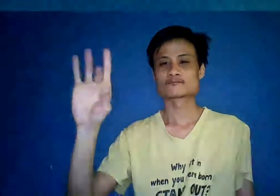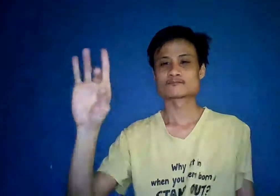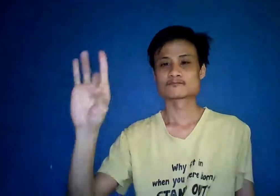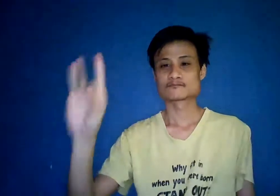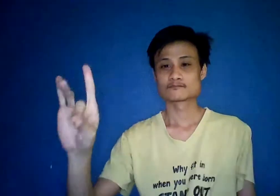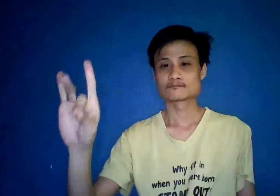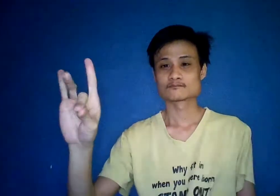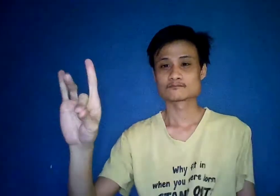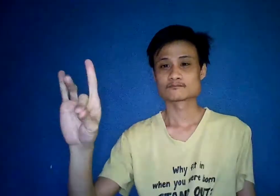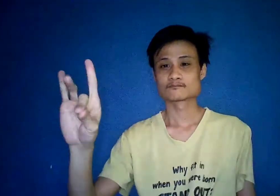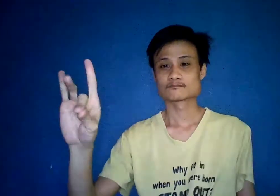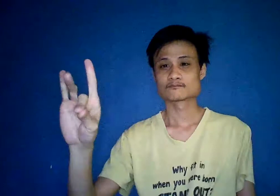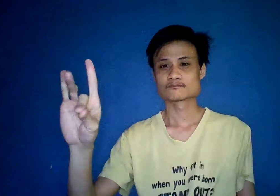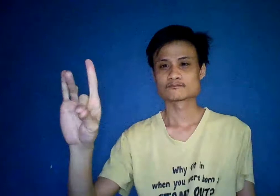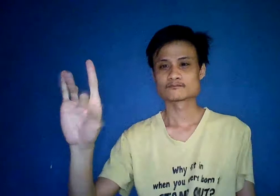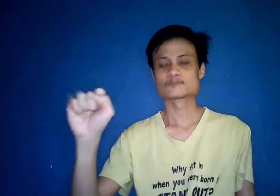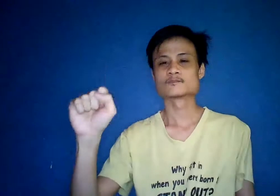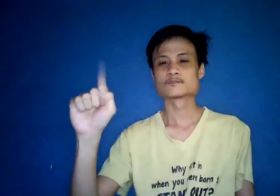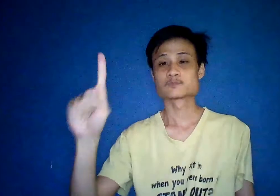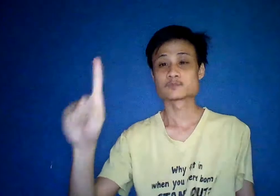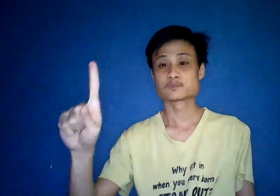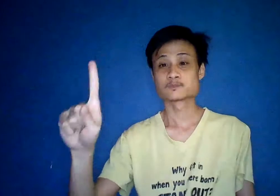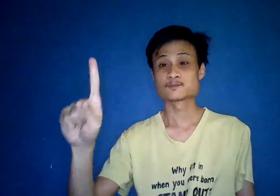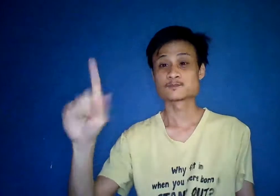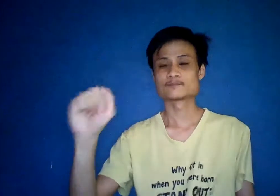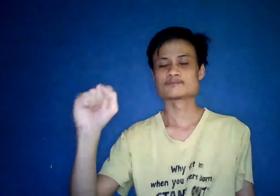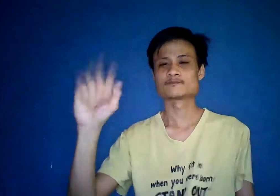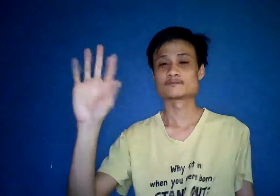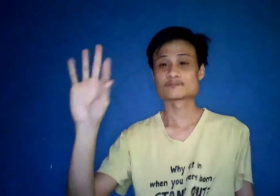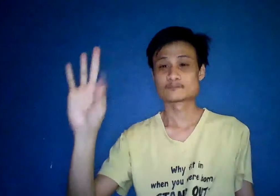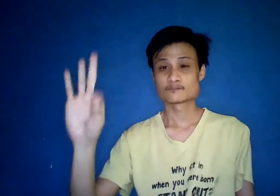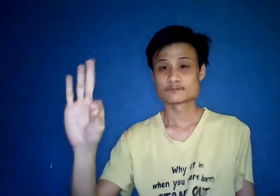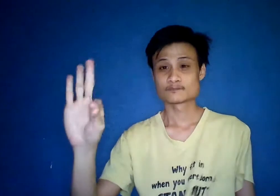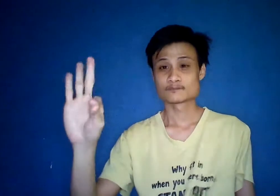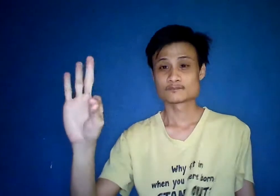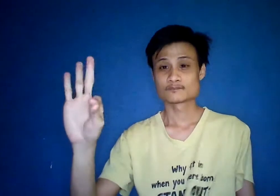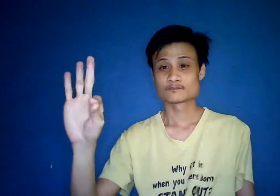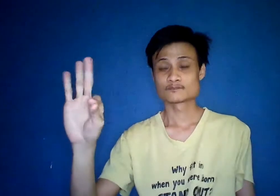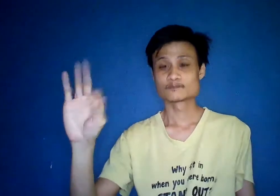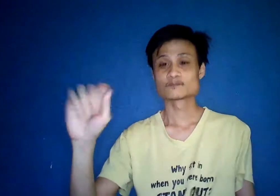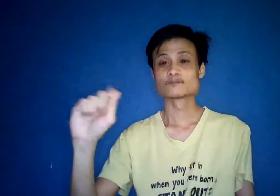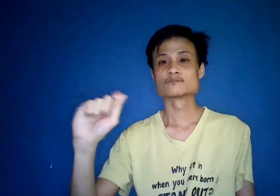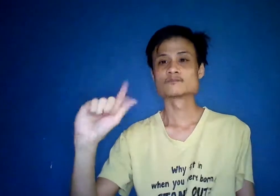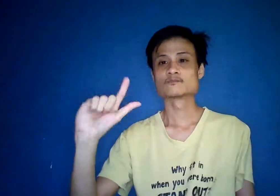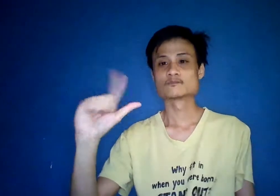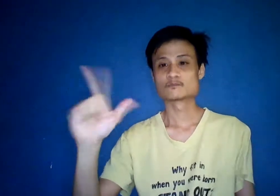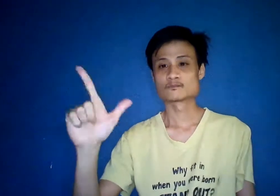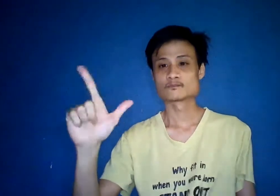The engineers, constructors, and construction team, thank you for your hard work.